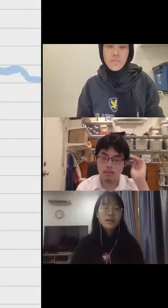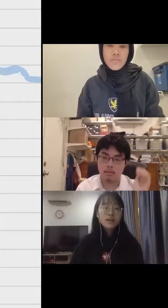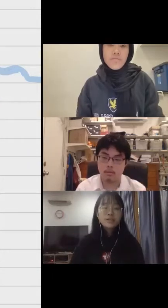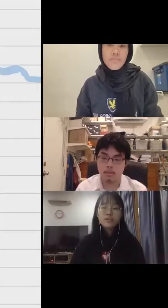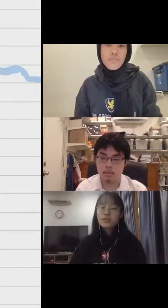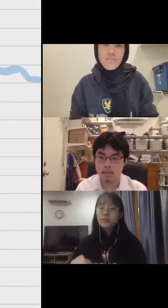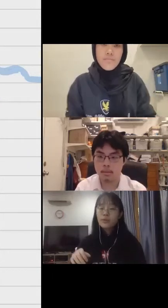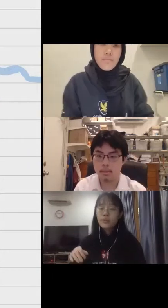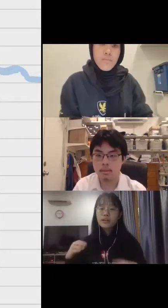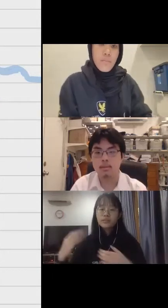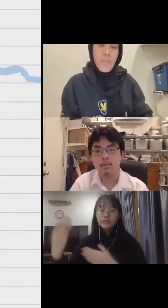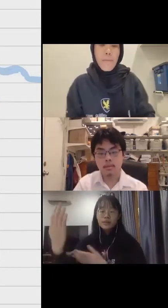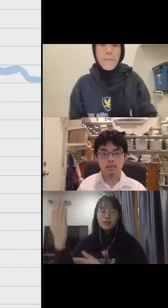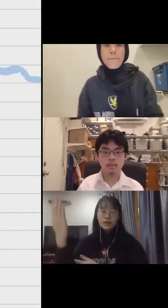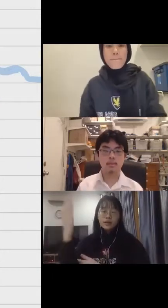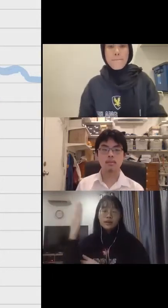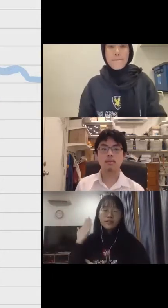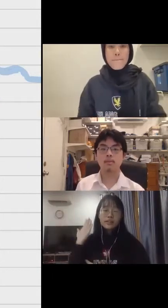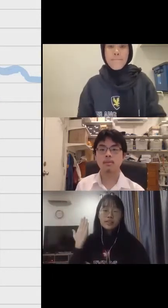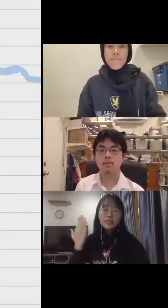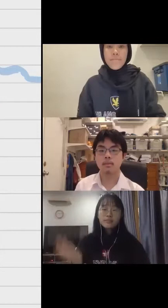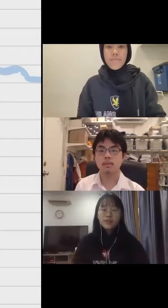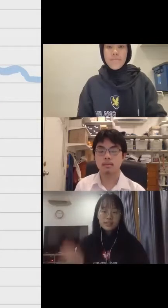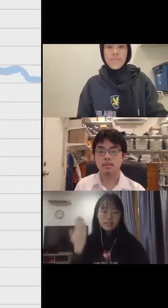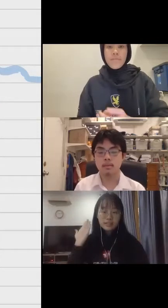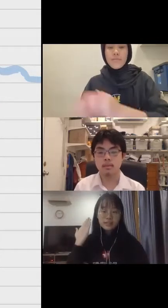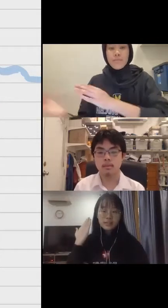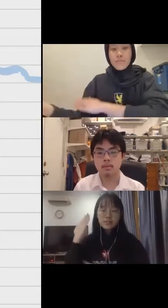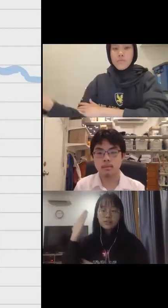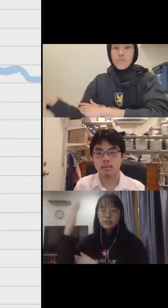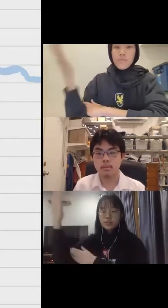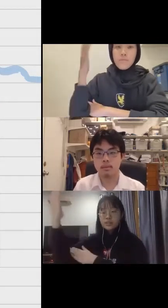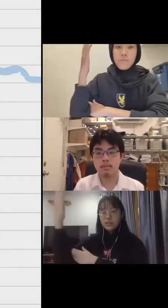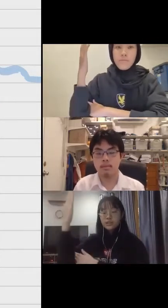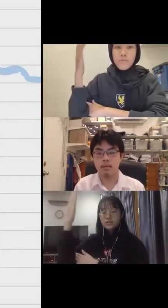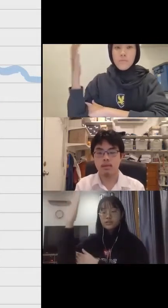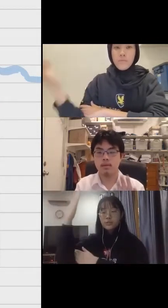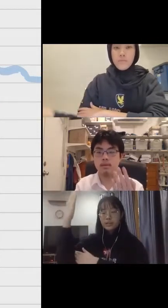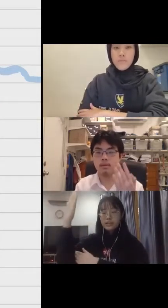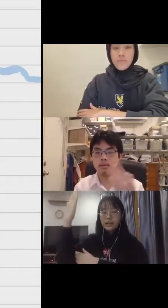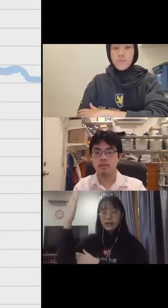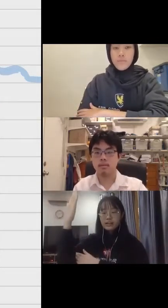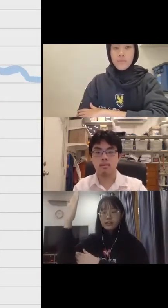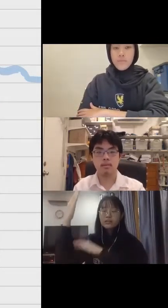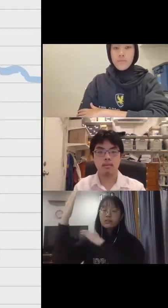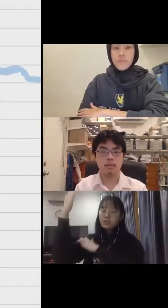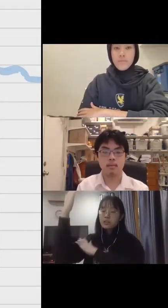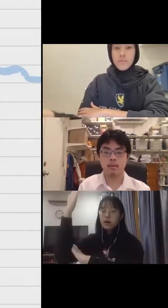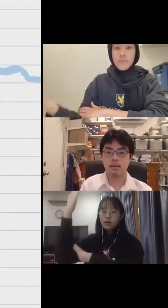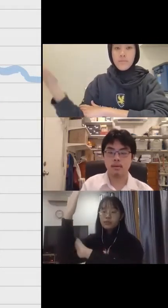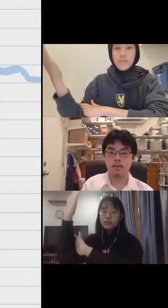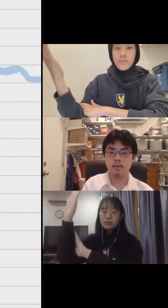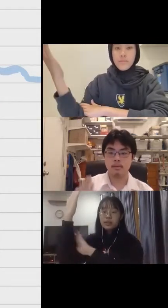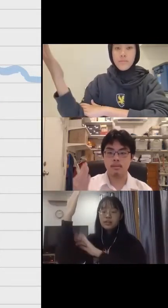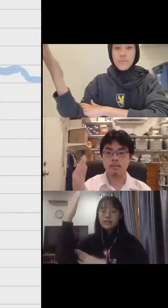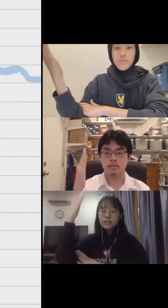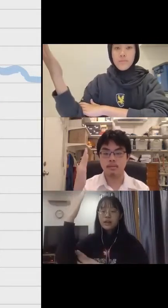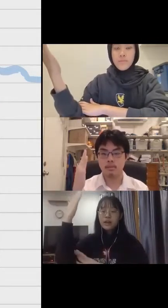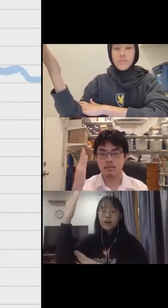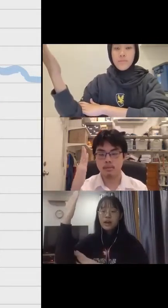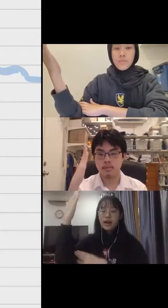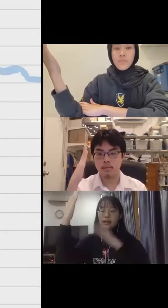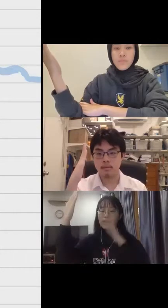day. So in the morning, the sun rises. So you want to take your dominant hand or your dominant arm in this